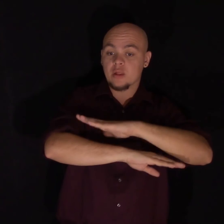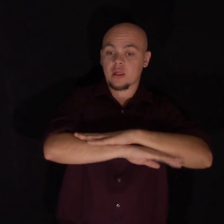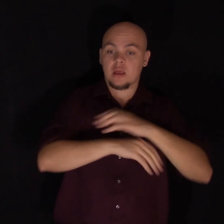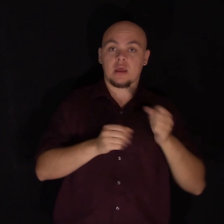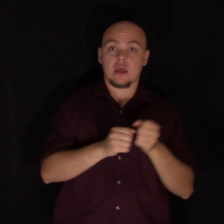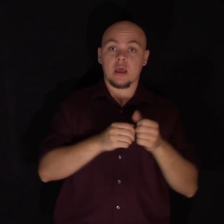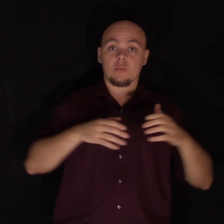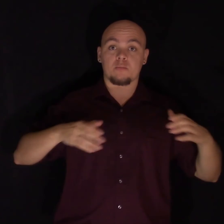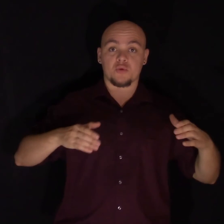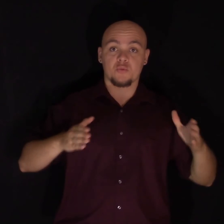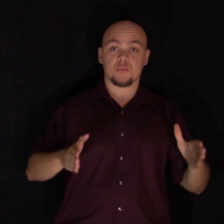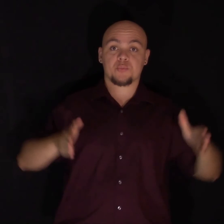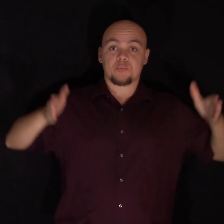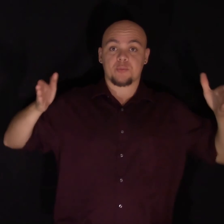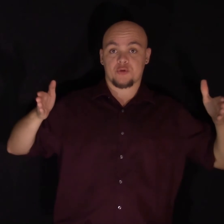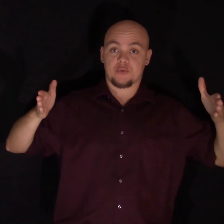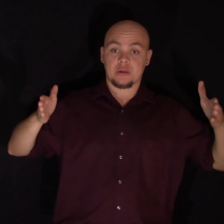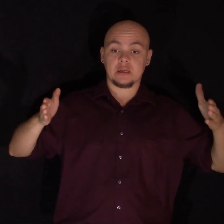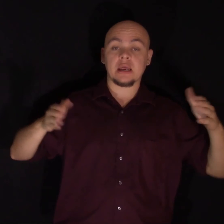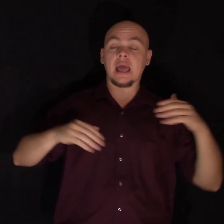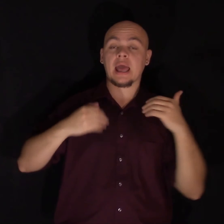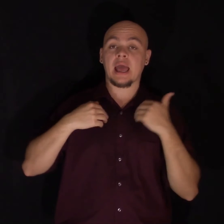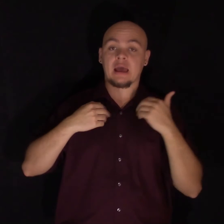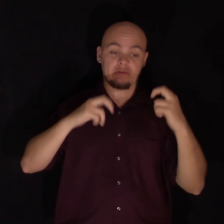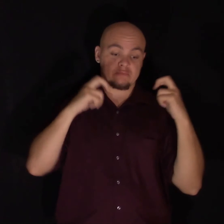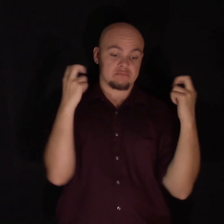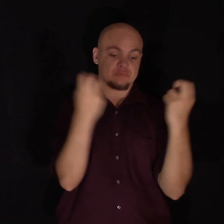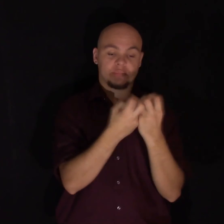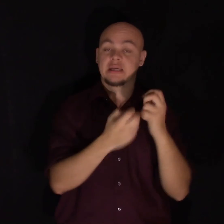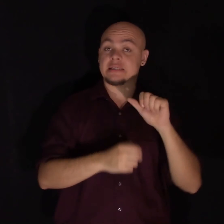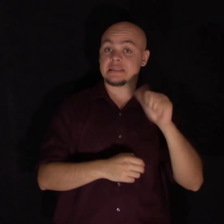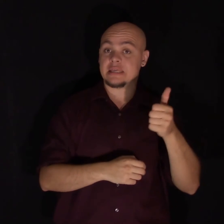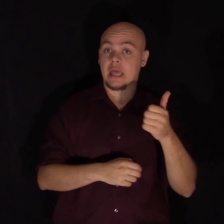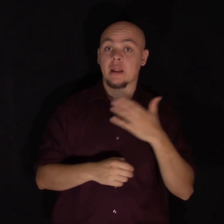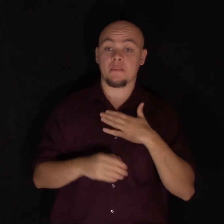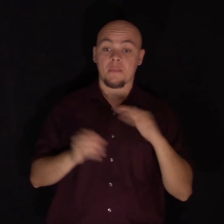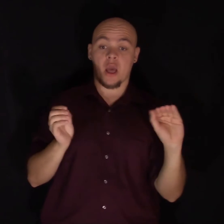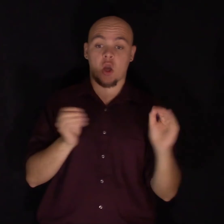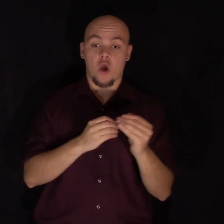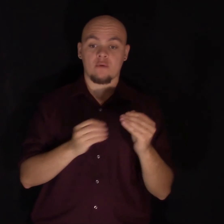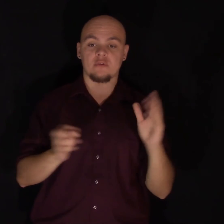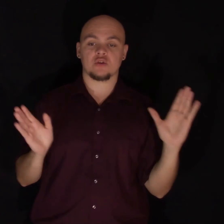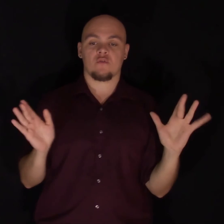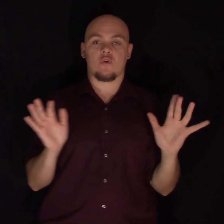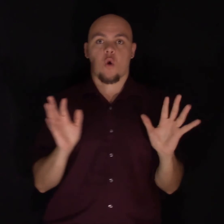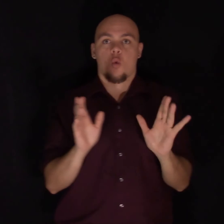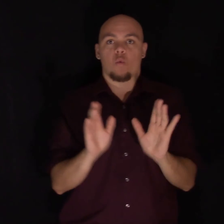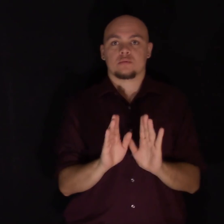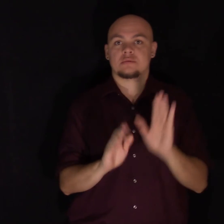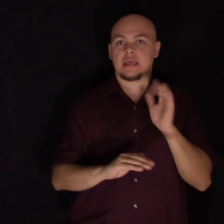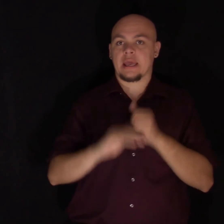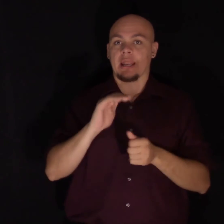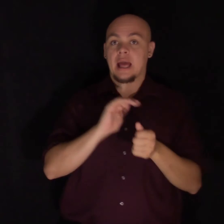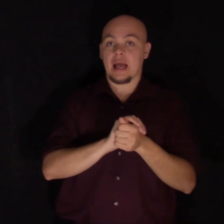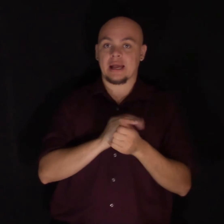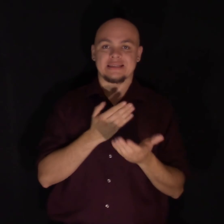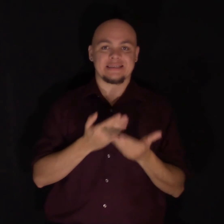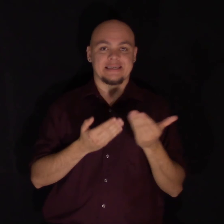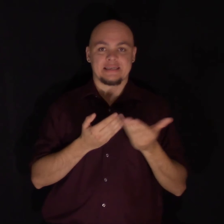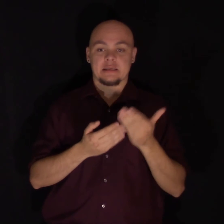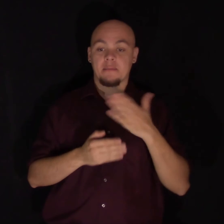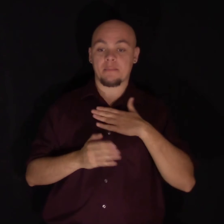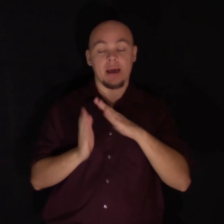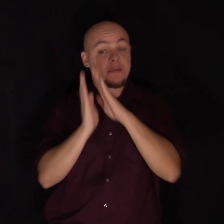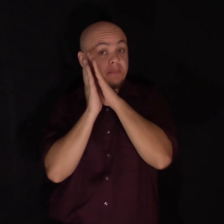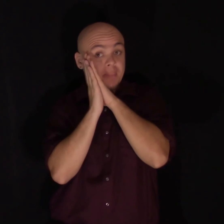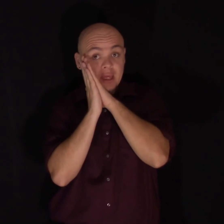in height and width to seat 10. My office folds away, easily hidden. My bed just